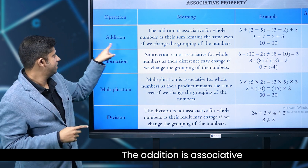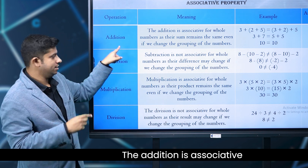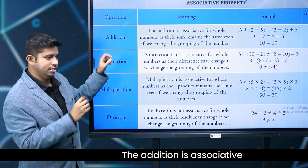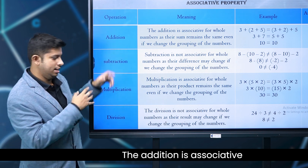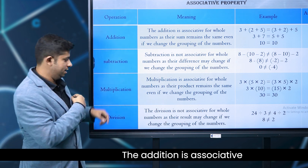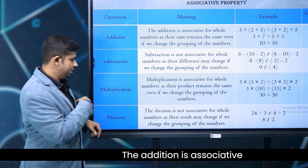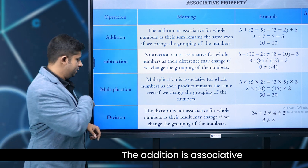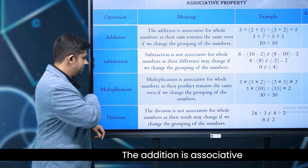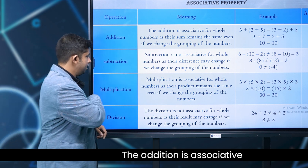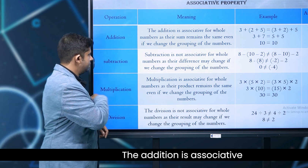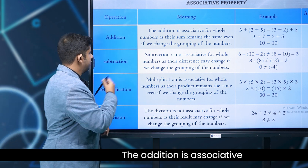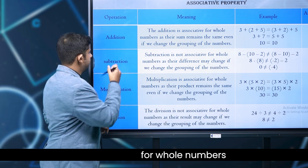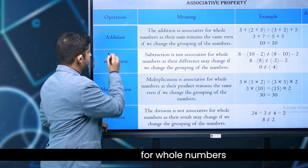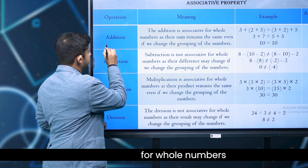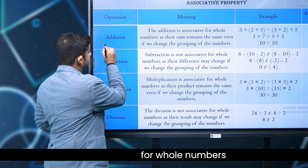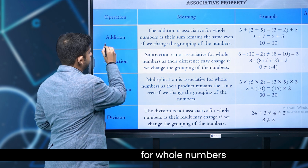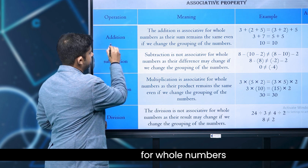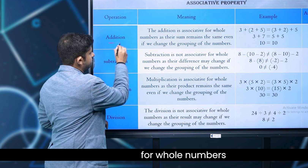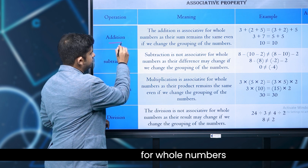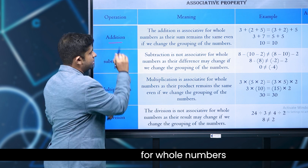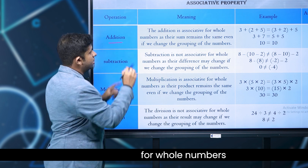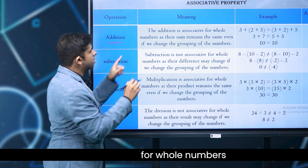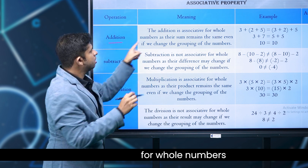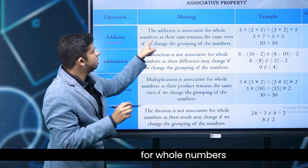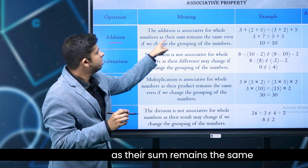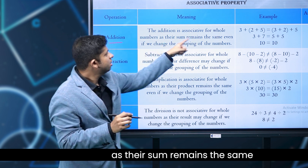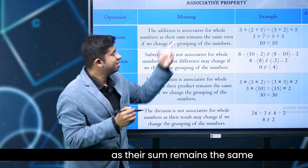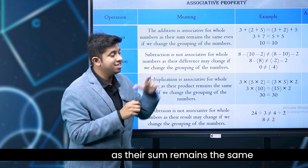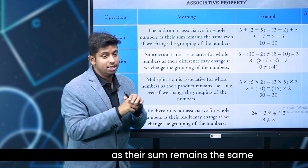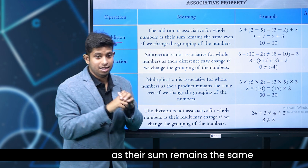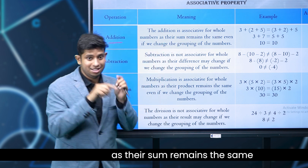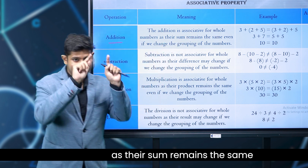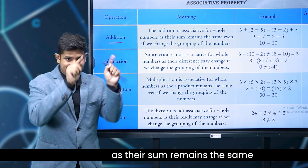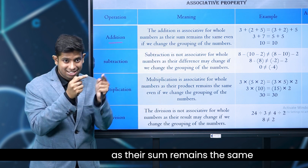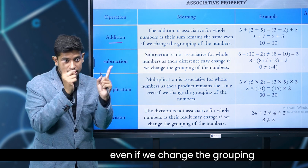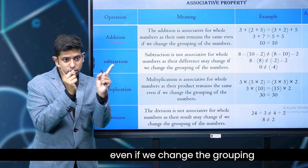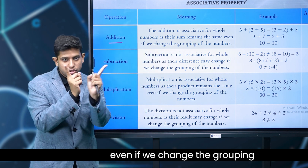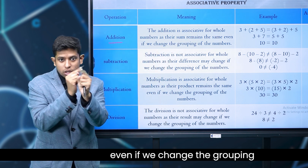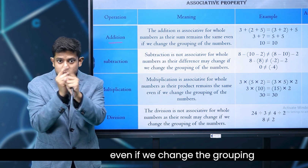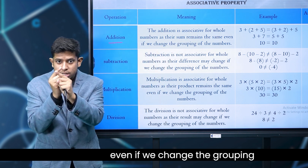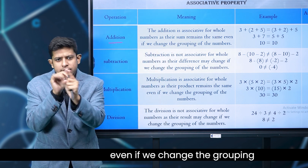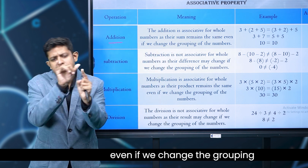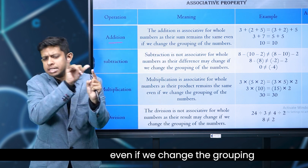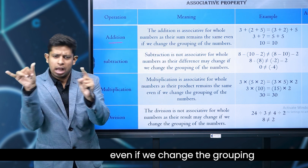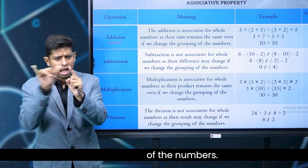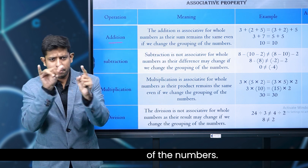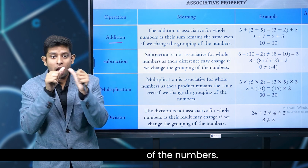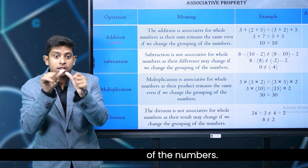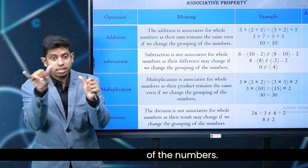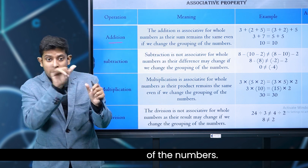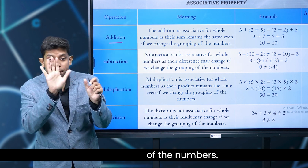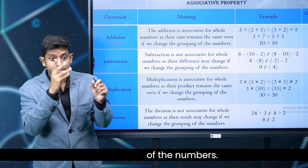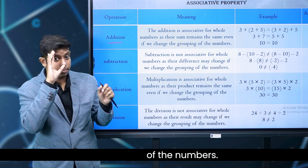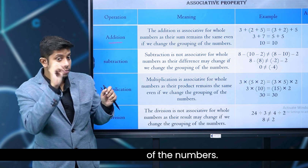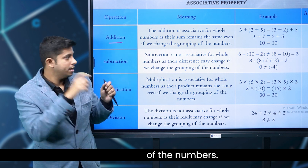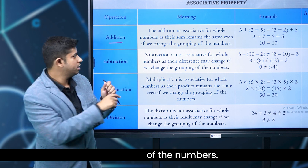The addition is associative for whole numbers as their sum remains the same even if we change the grouping of the numbers.